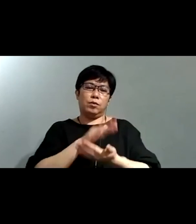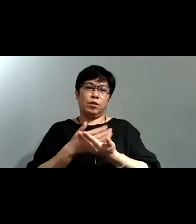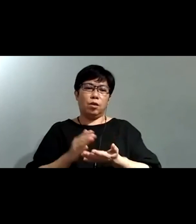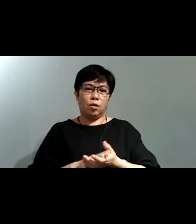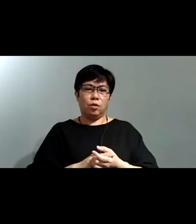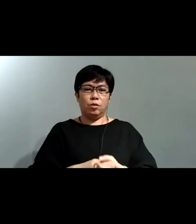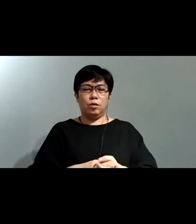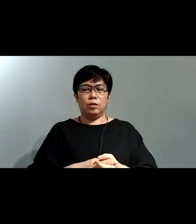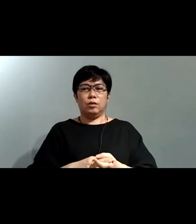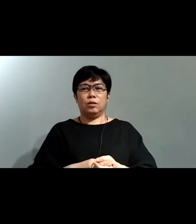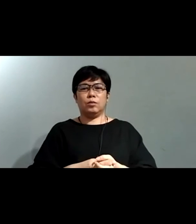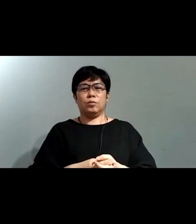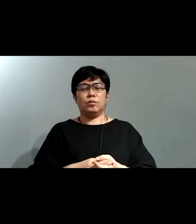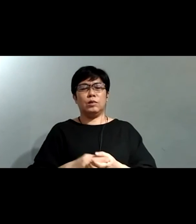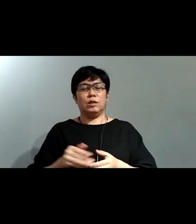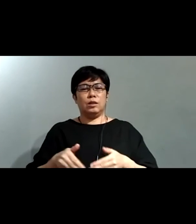the communities